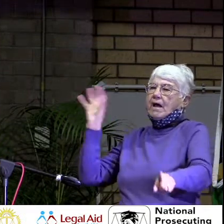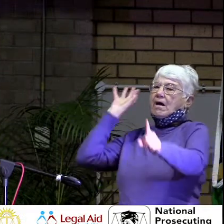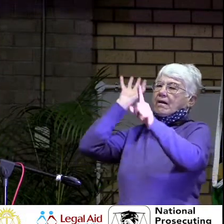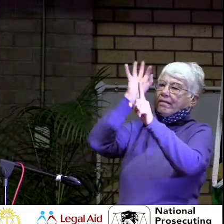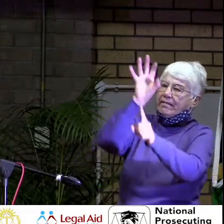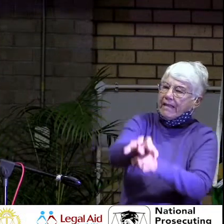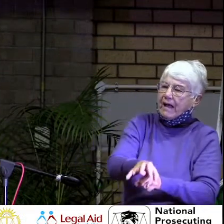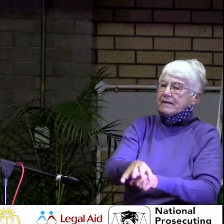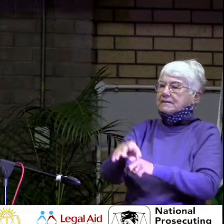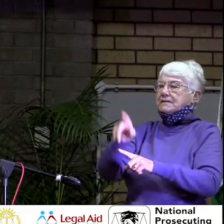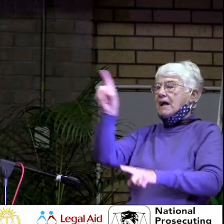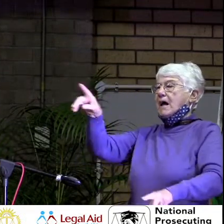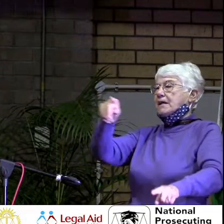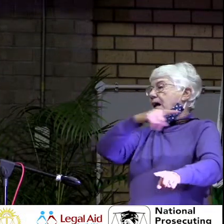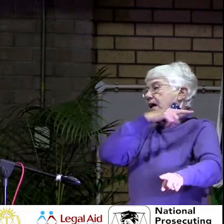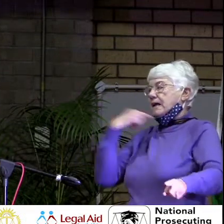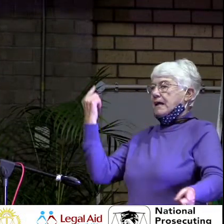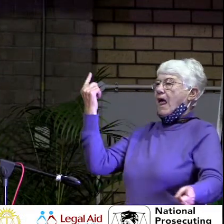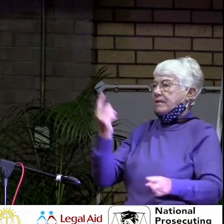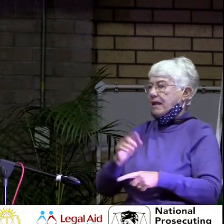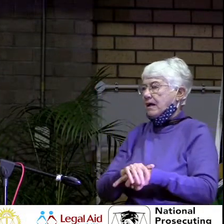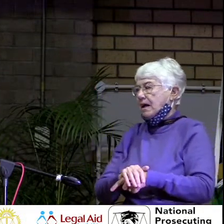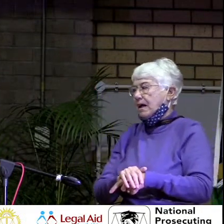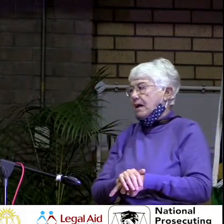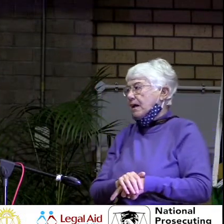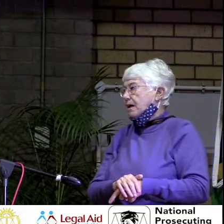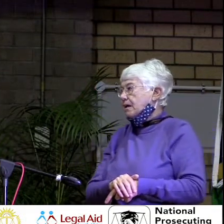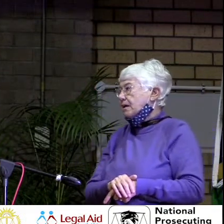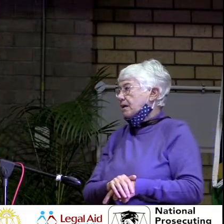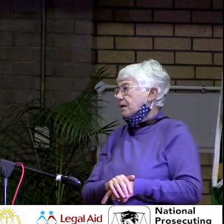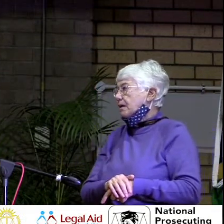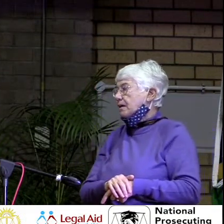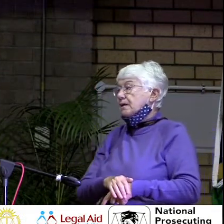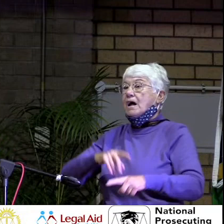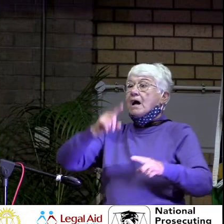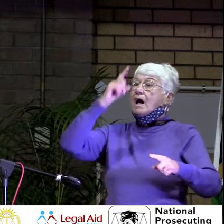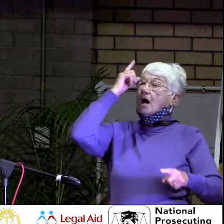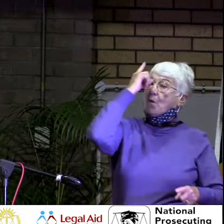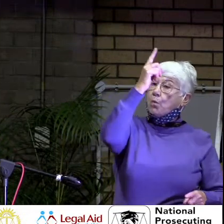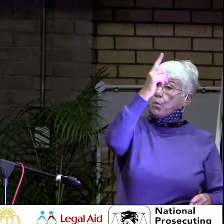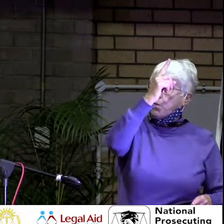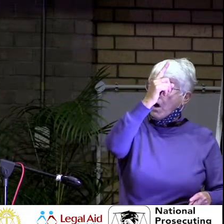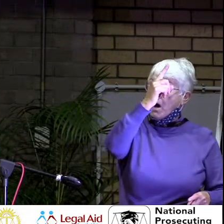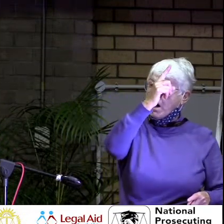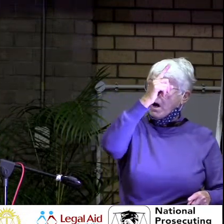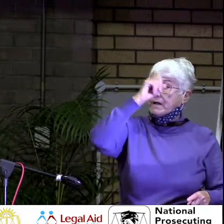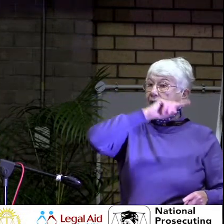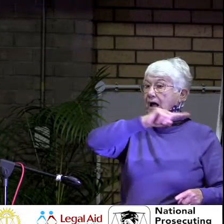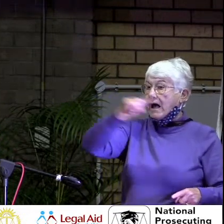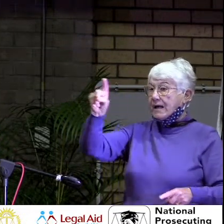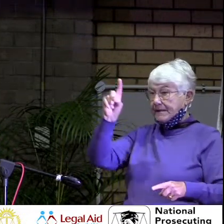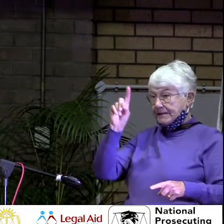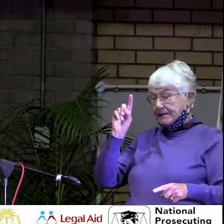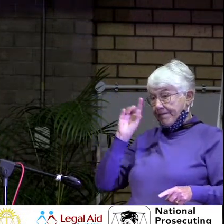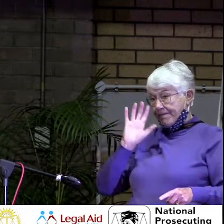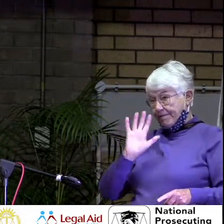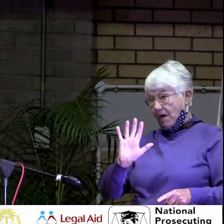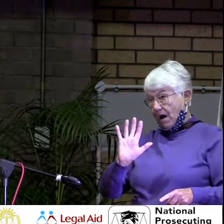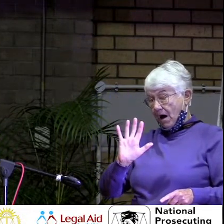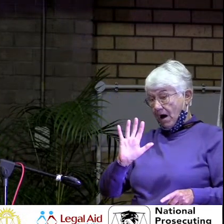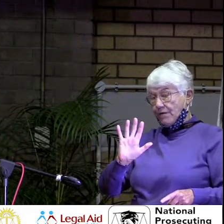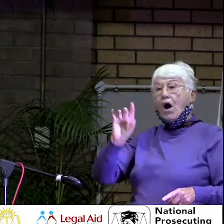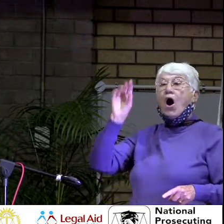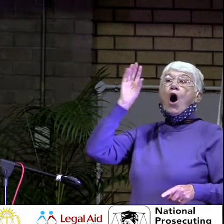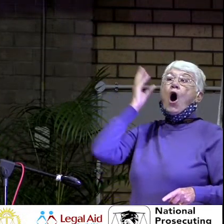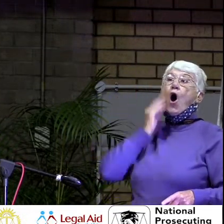Data from Stats SA tells us that on average, 1 in 5 South African women who are over the age of 18